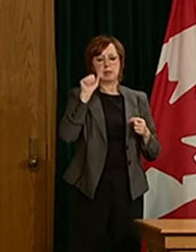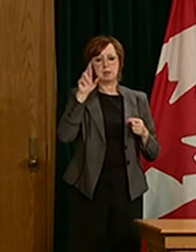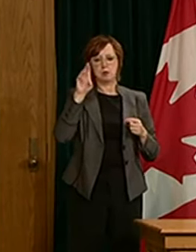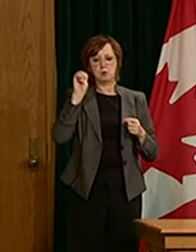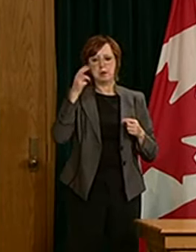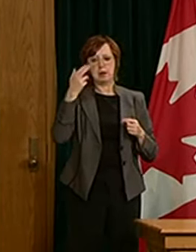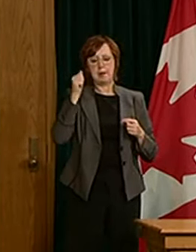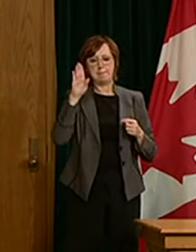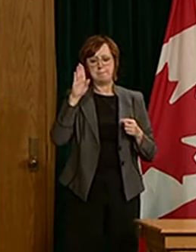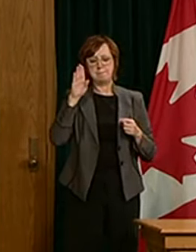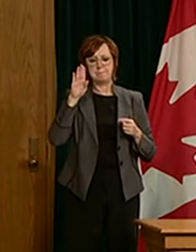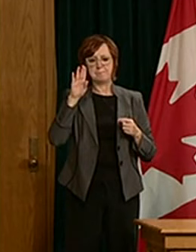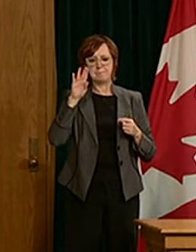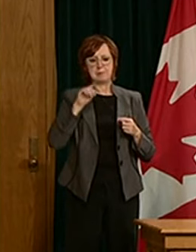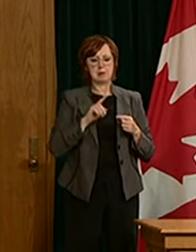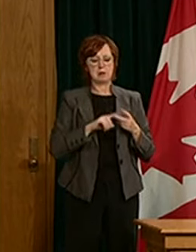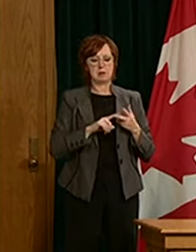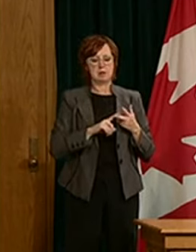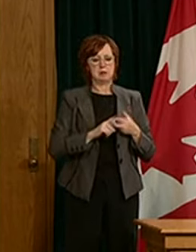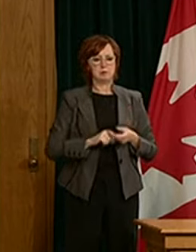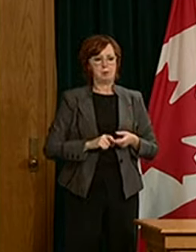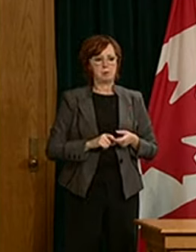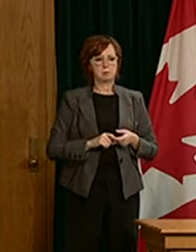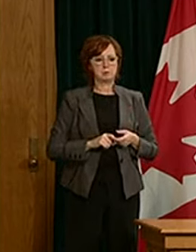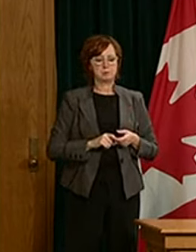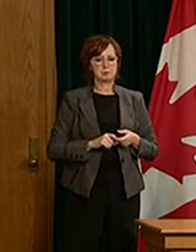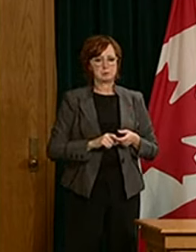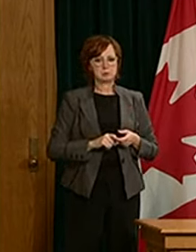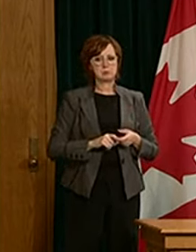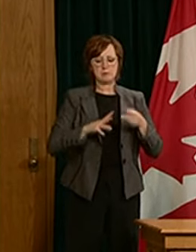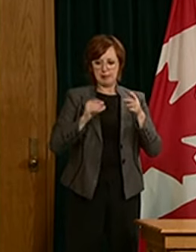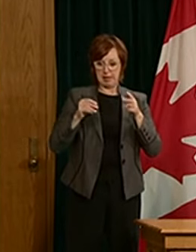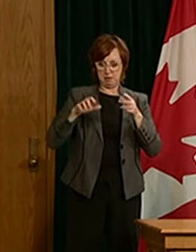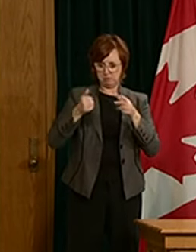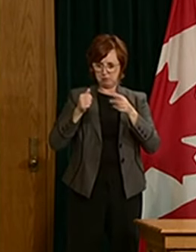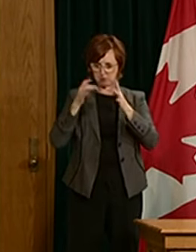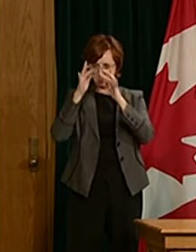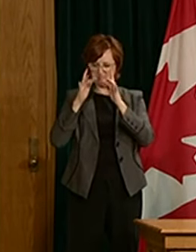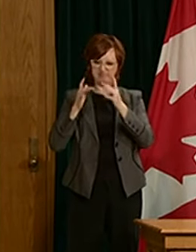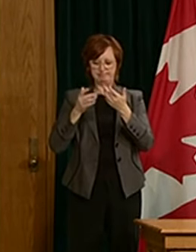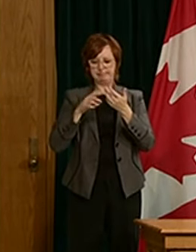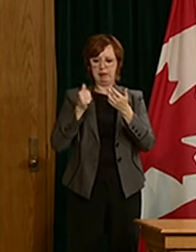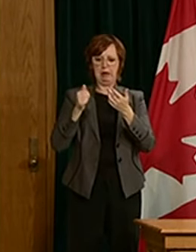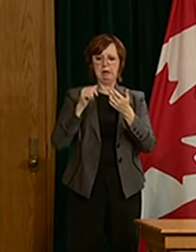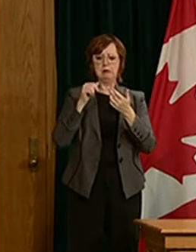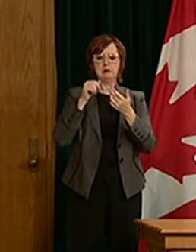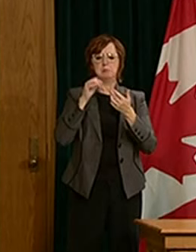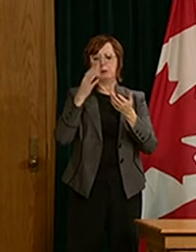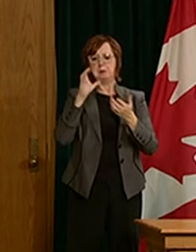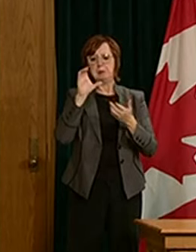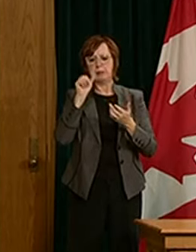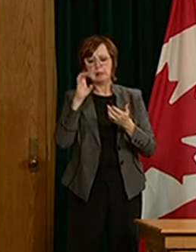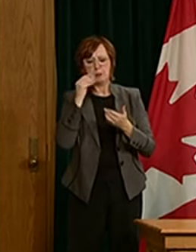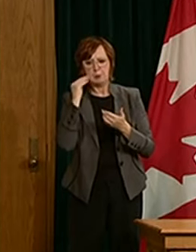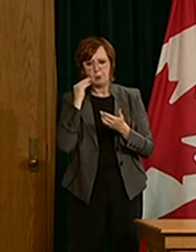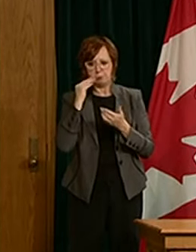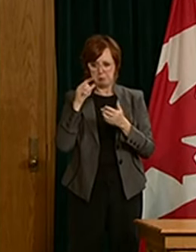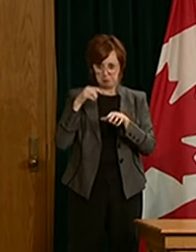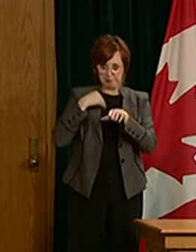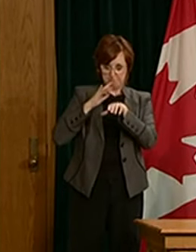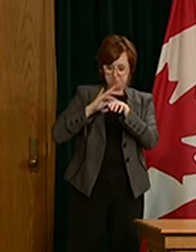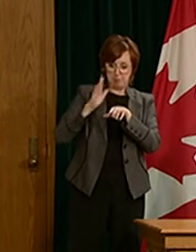for other potential capacity to move patients where they can receive appropriate care in those locations. We have planned